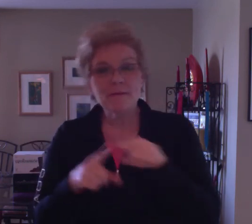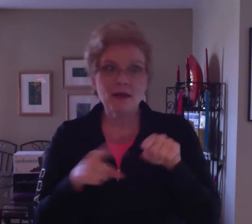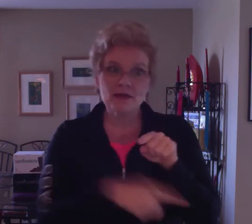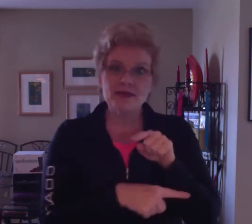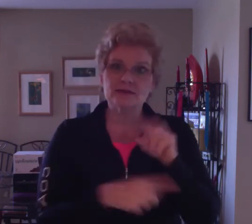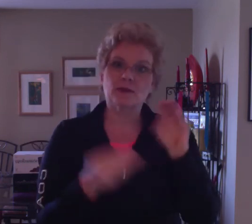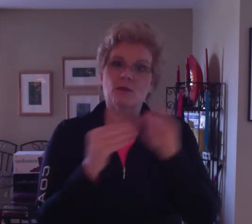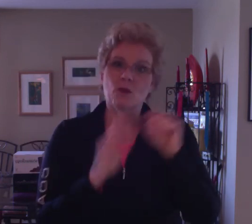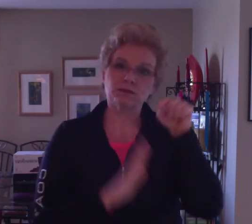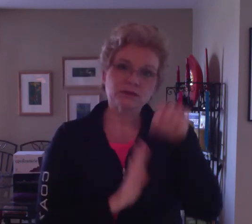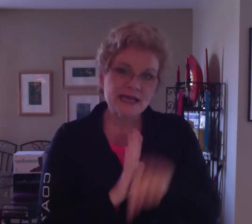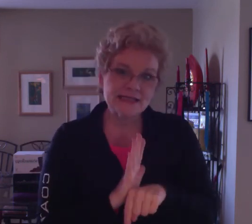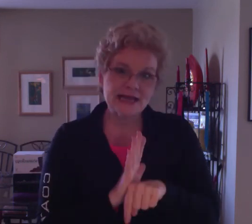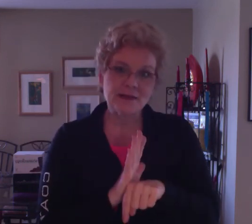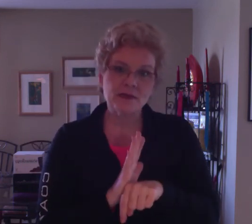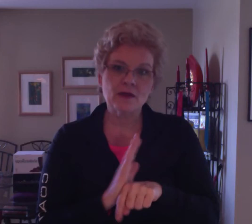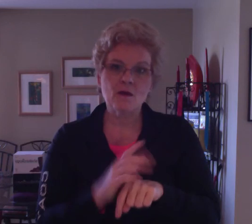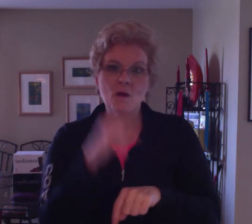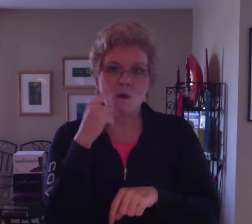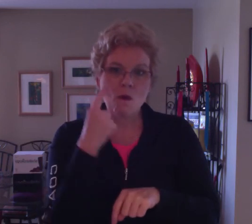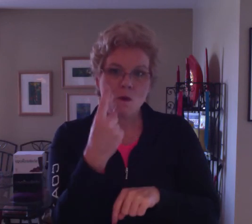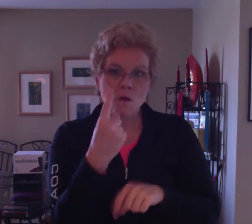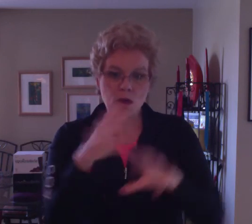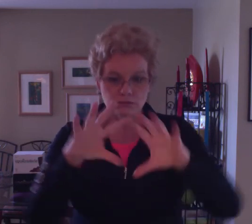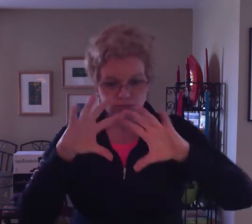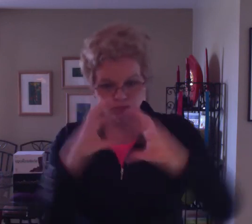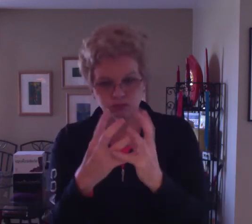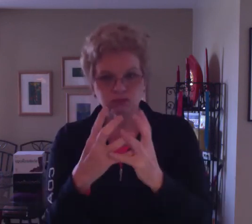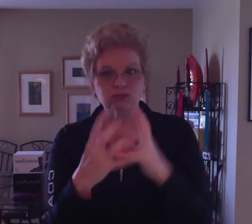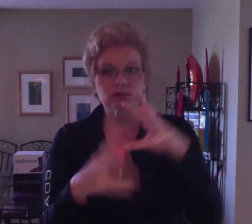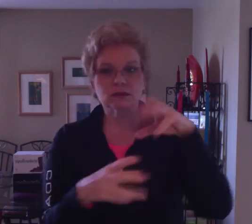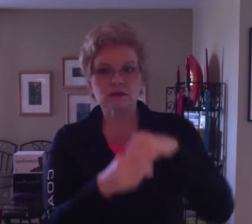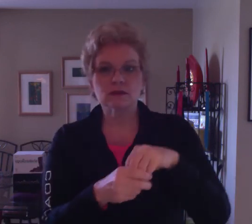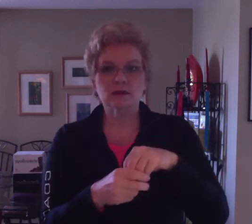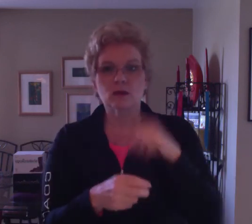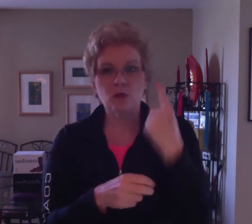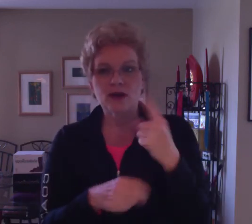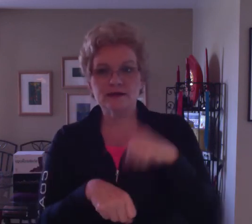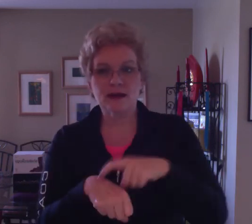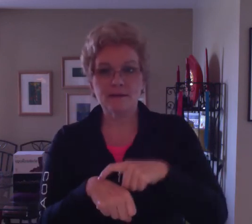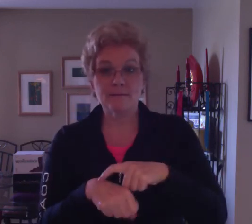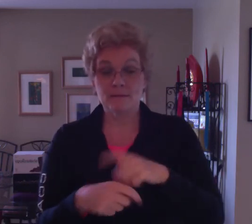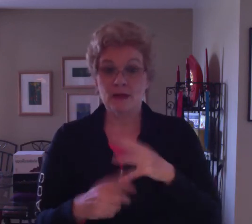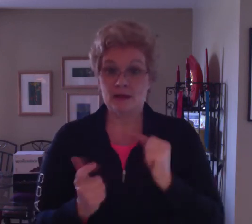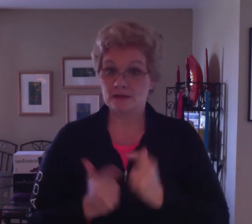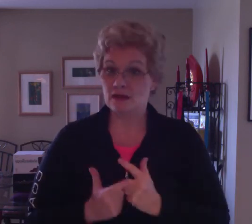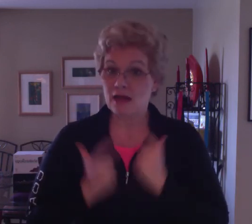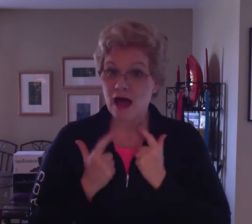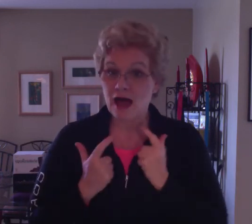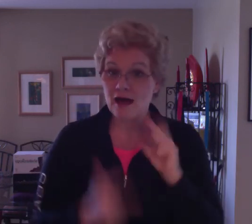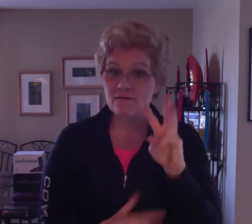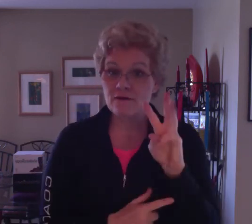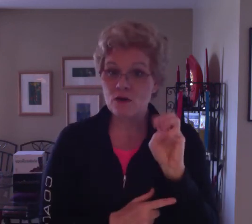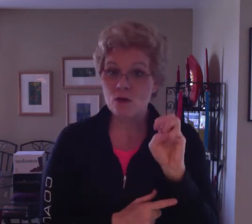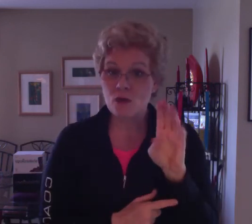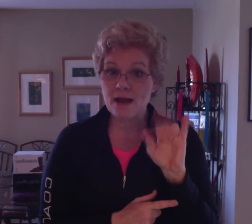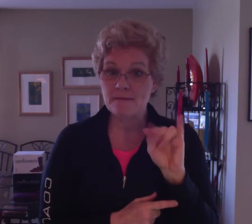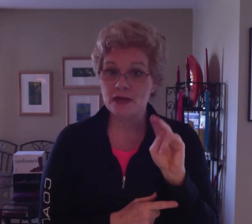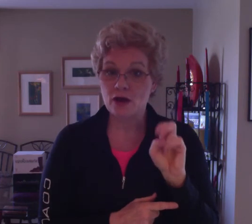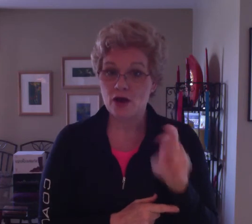it's in one solid time frame. It's a live webinar, and it's a great way for you to get more